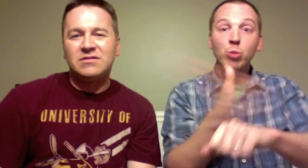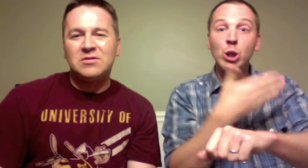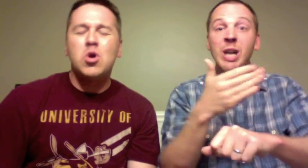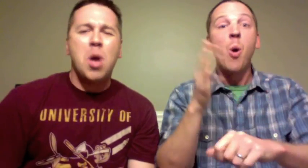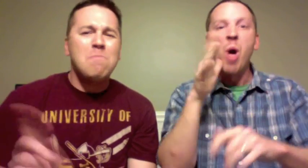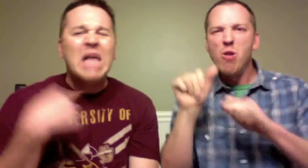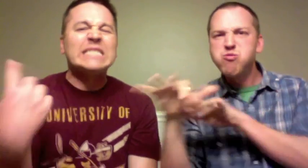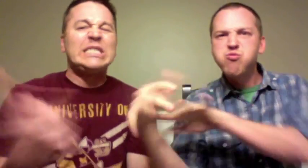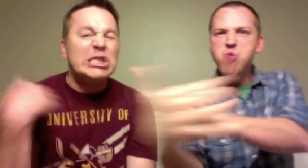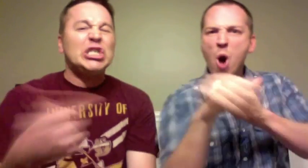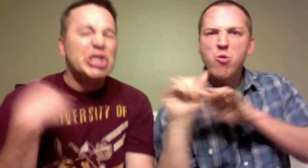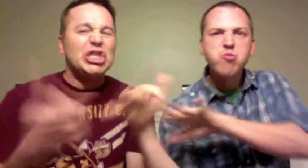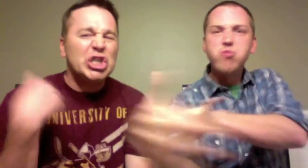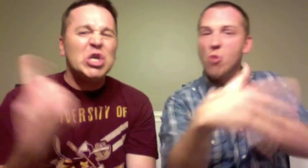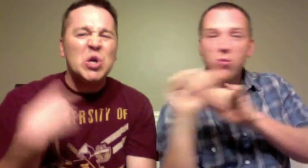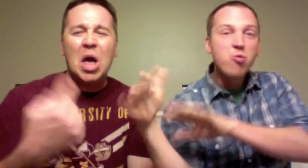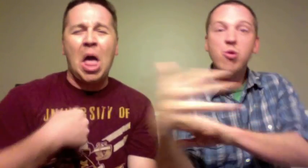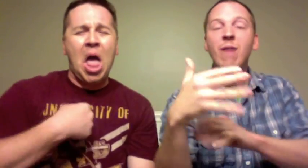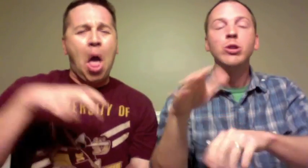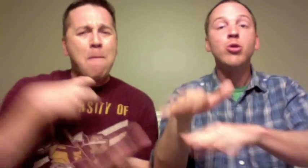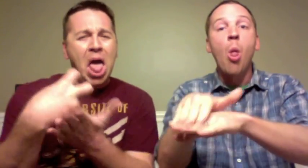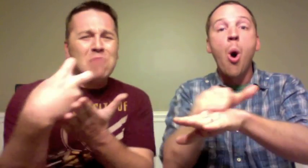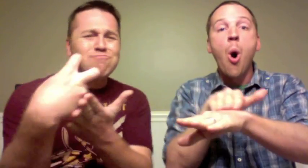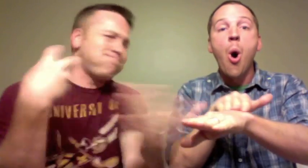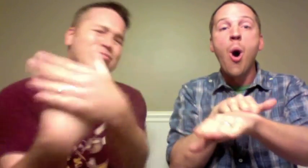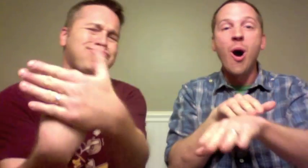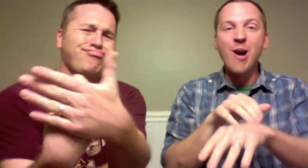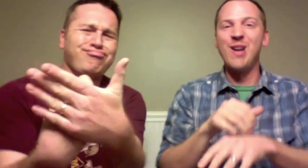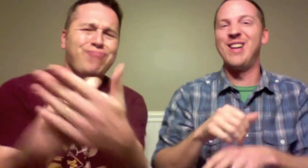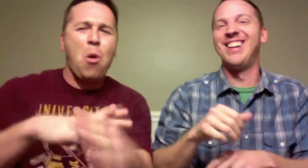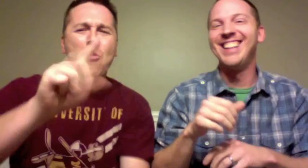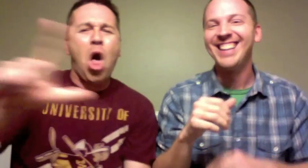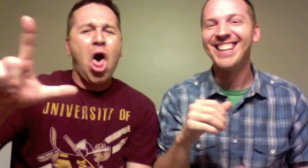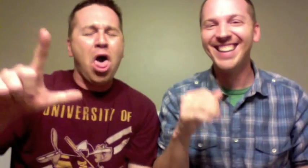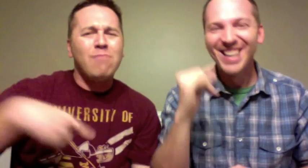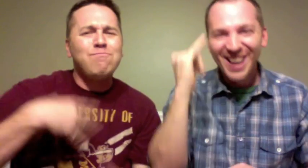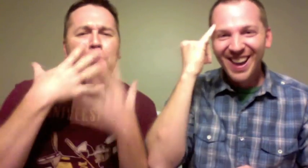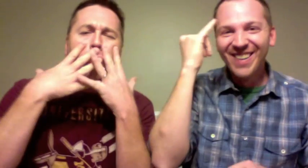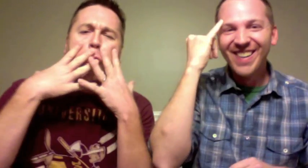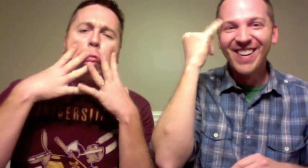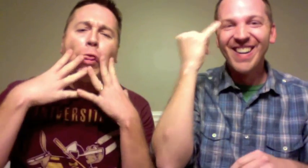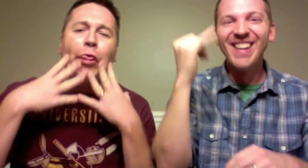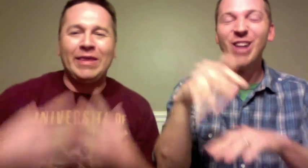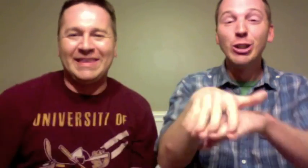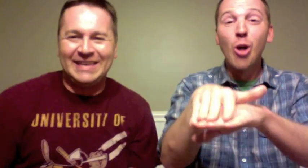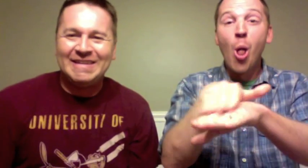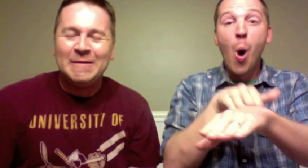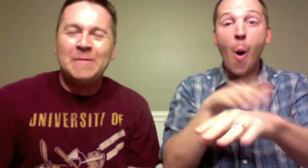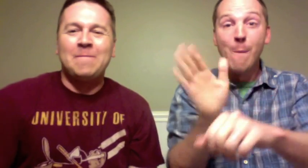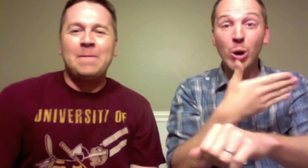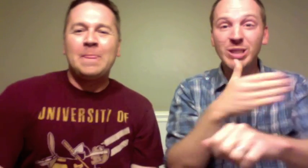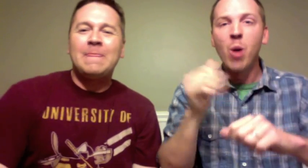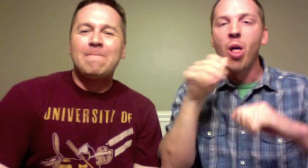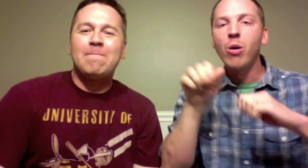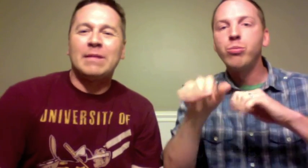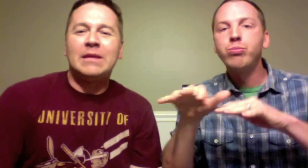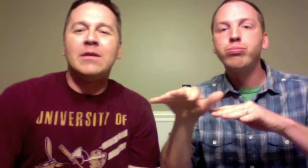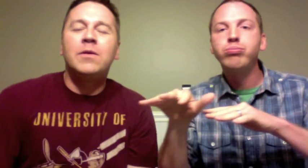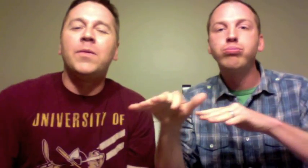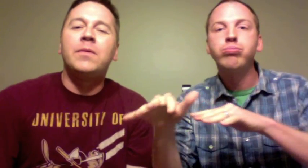fast music, everyone would go like really Van fast. Halen. That was awesome. Oh, it was the I used to best. fall and hit the wall. I may even bleed sometimes. And it was really slow, you know, it was